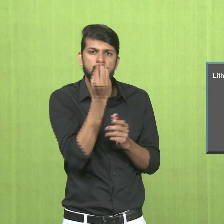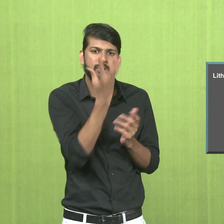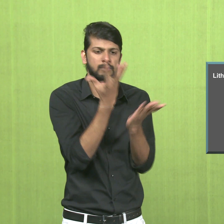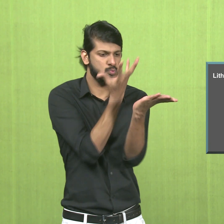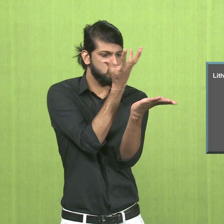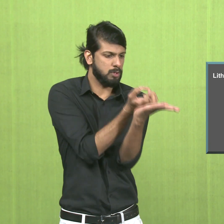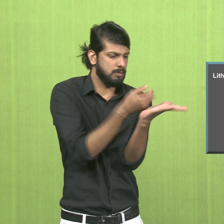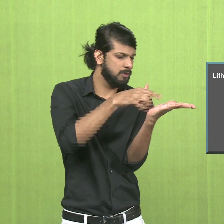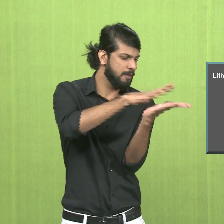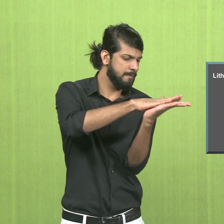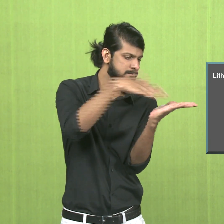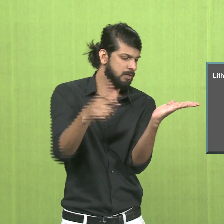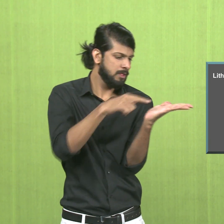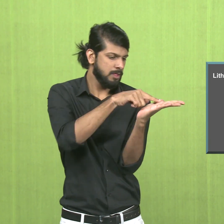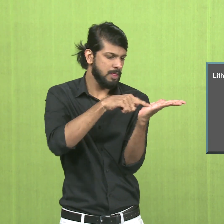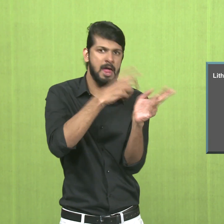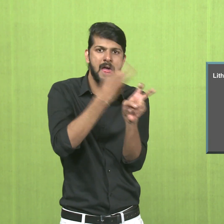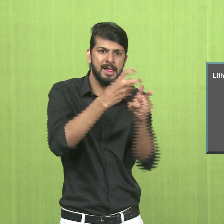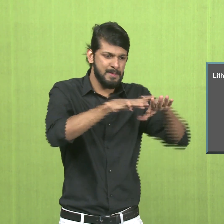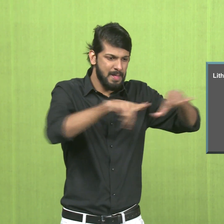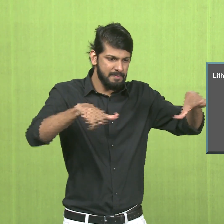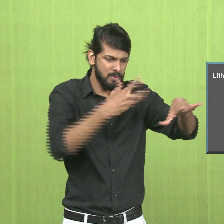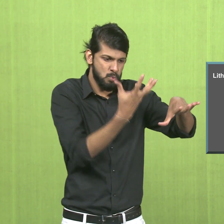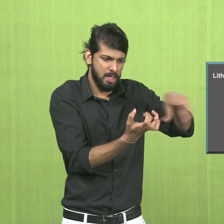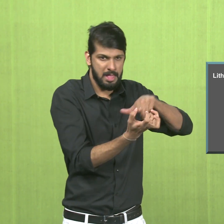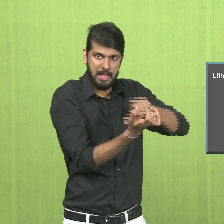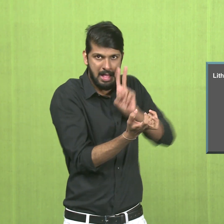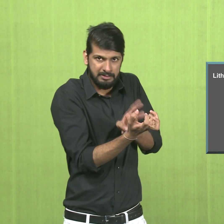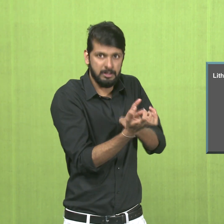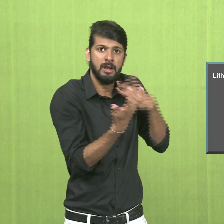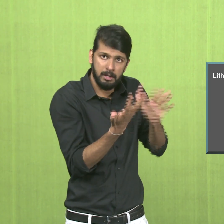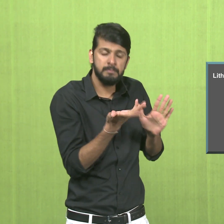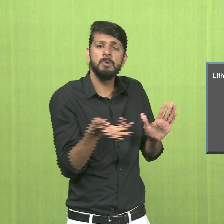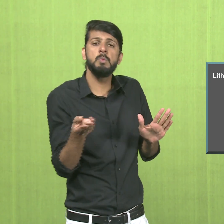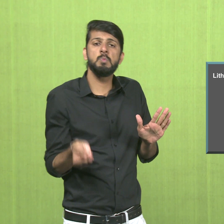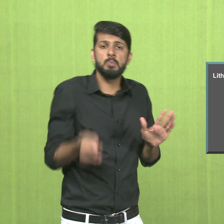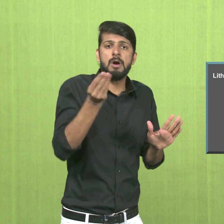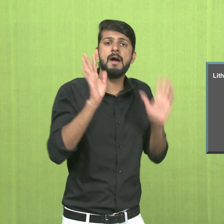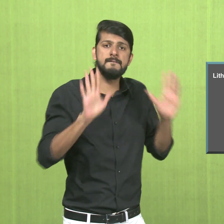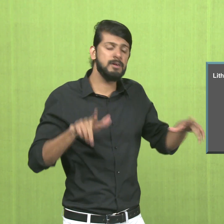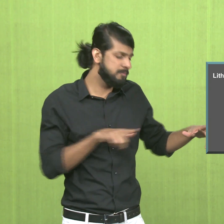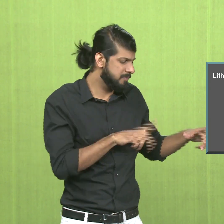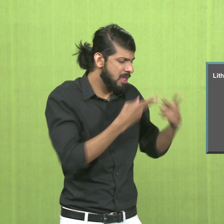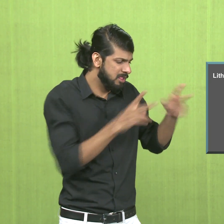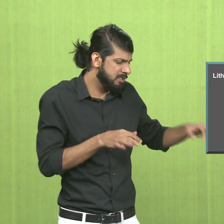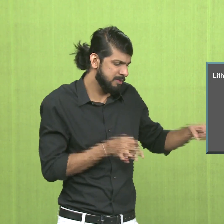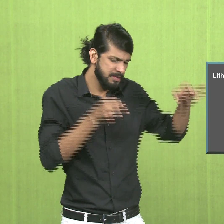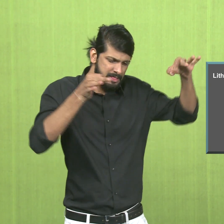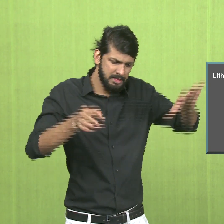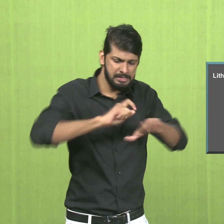The art of drawing on stone, there are various ways where